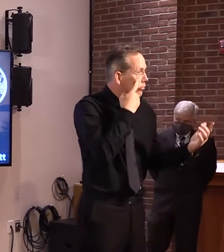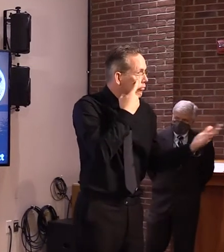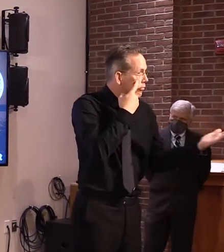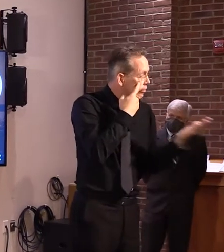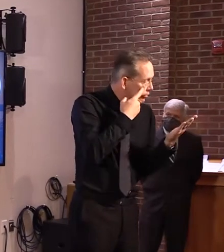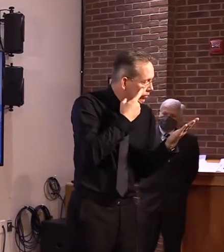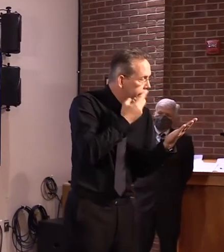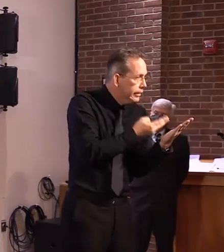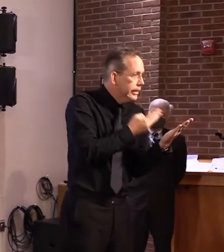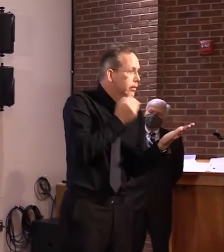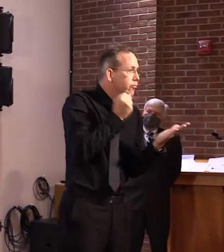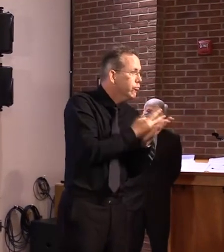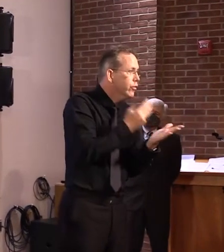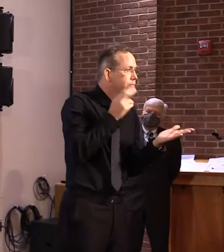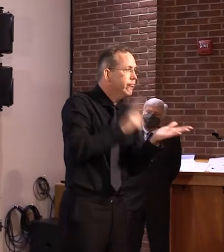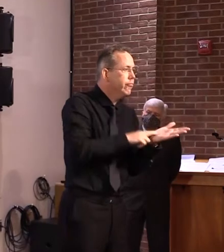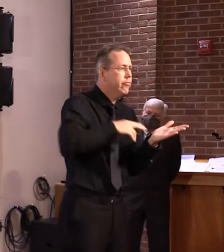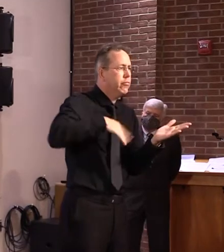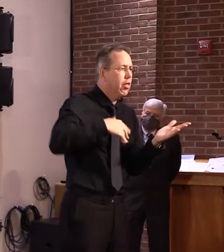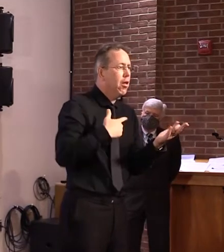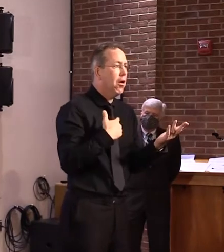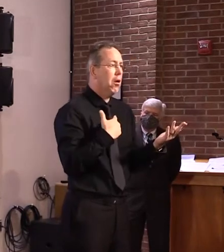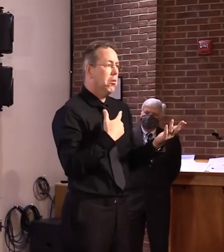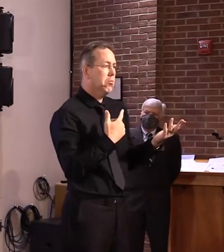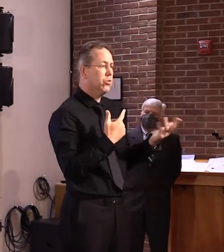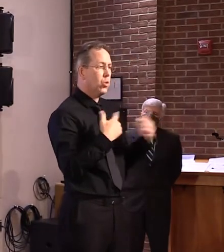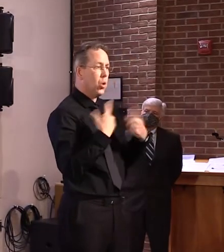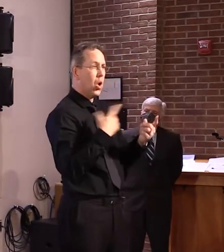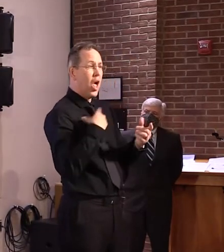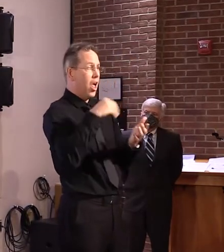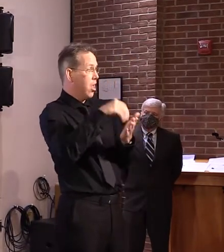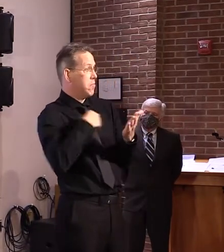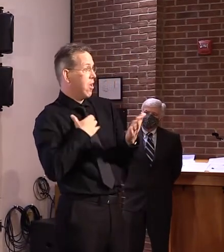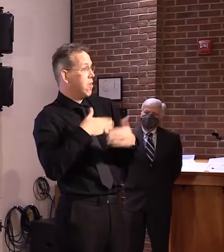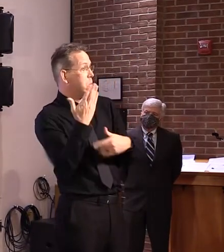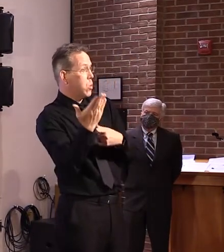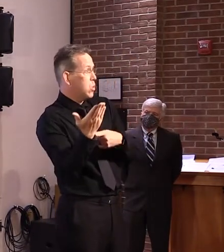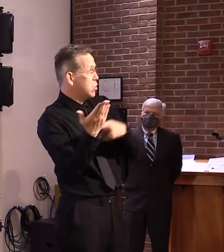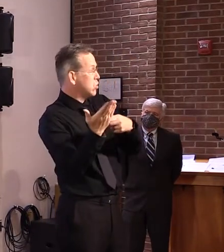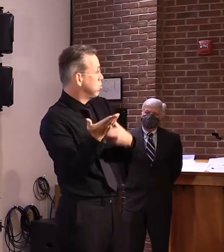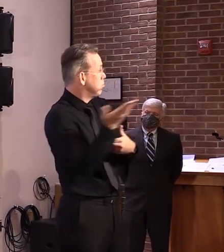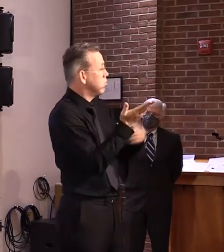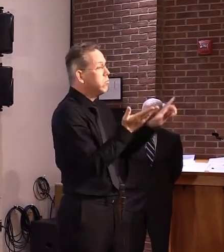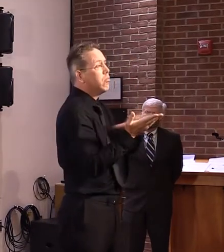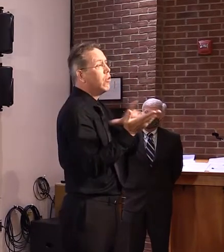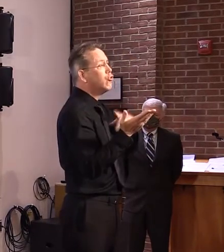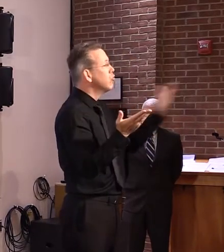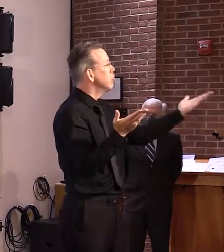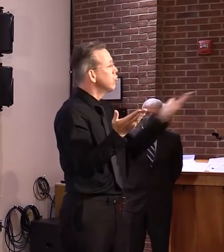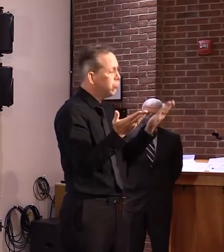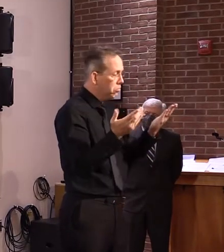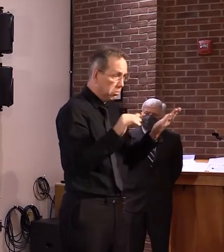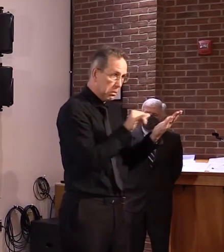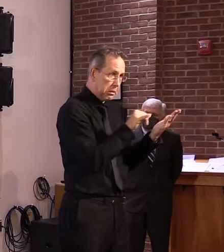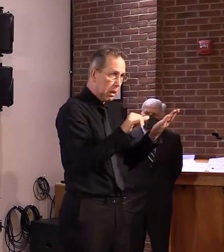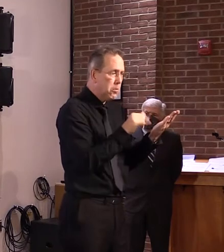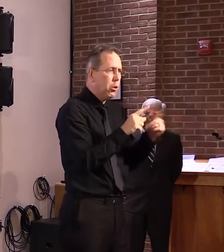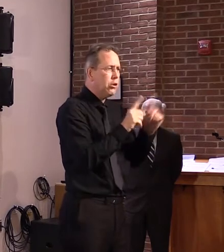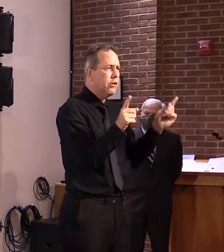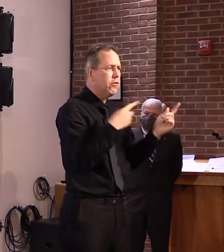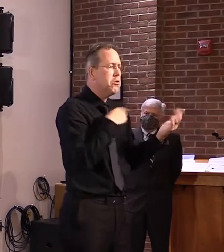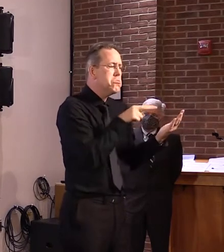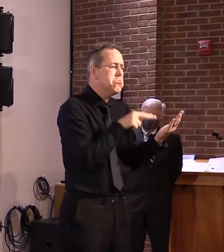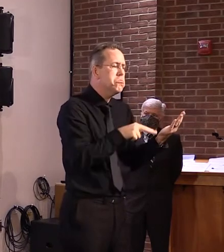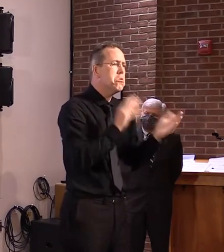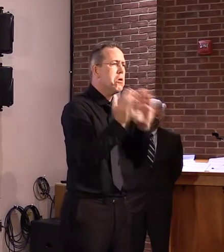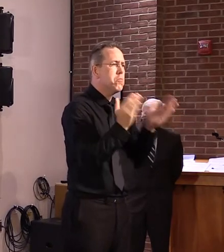in comparison to what we had promoted versus what they had passed. Again, my concerns have been not